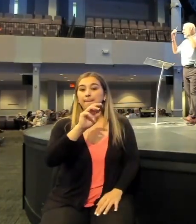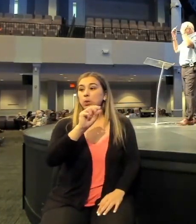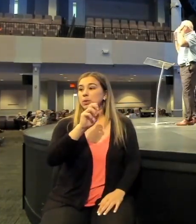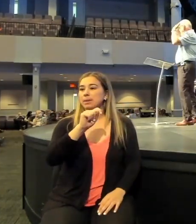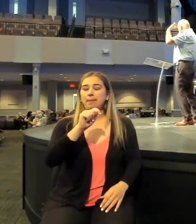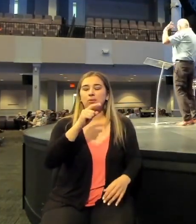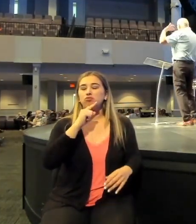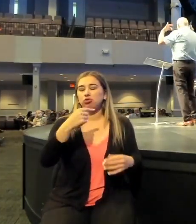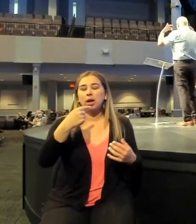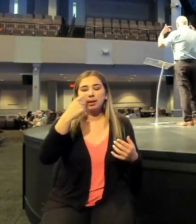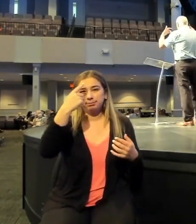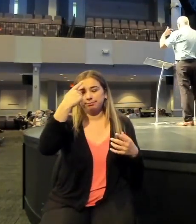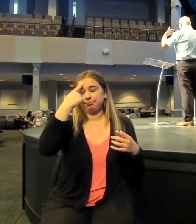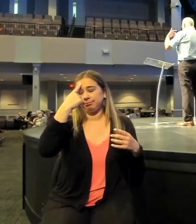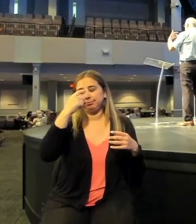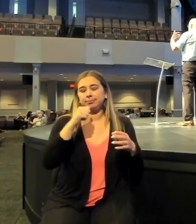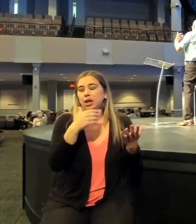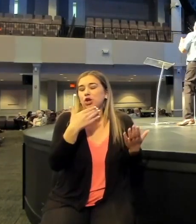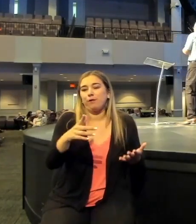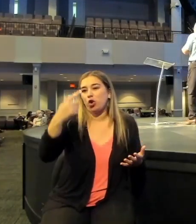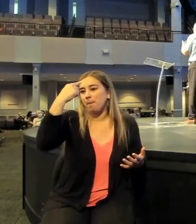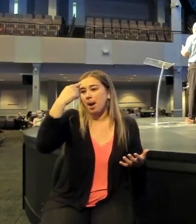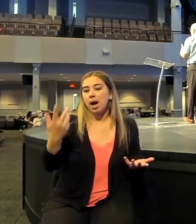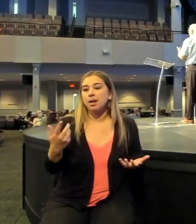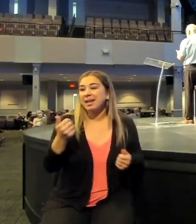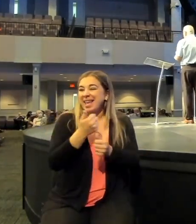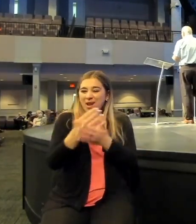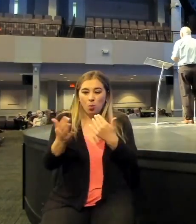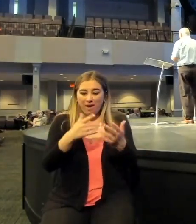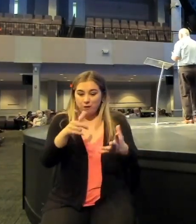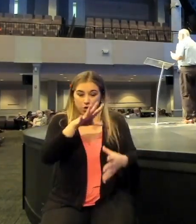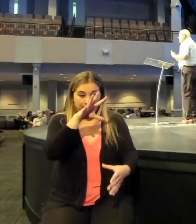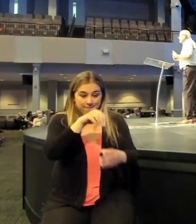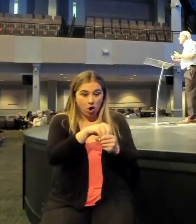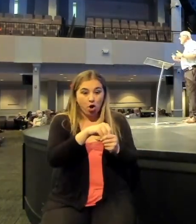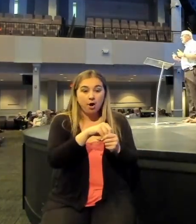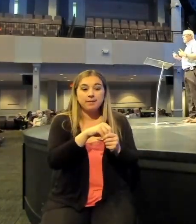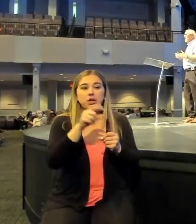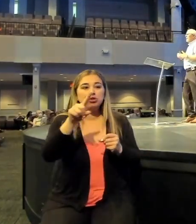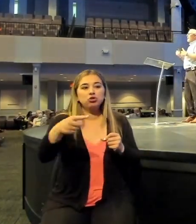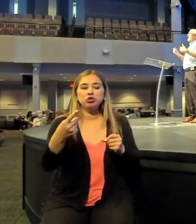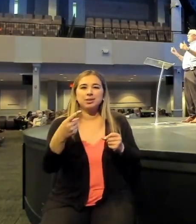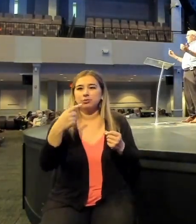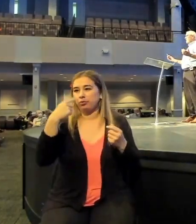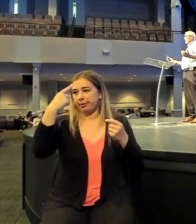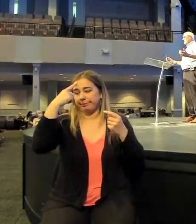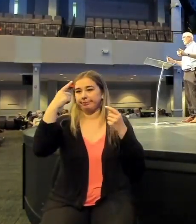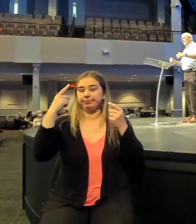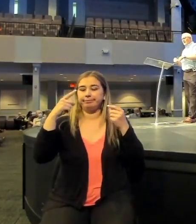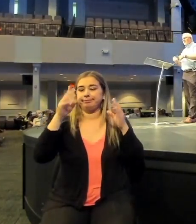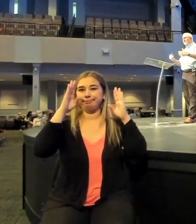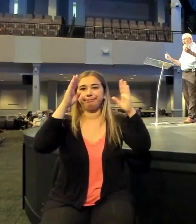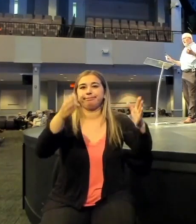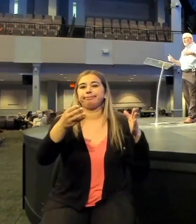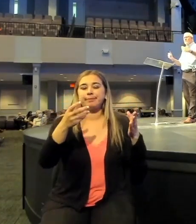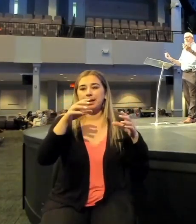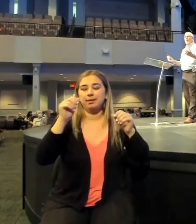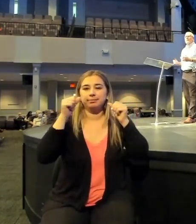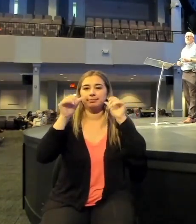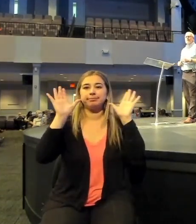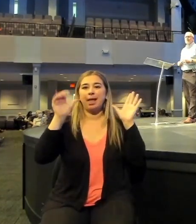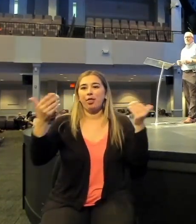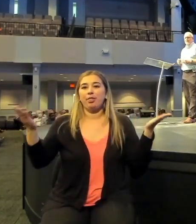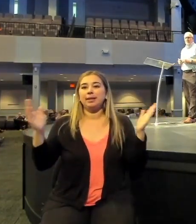is mind-numbing, okay? It's just anything that you engage in that you just completely numb out on. Now, there are